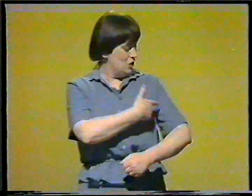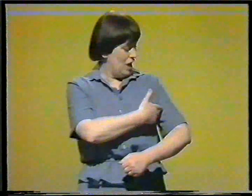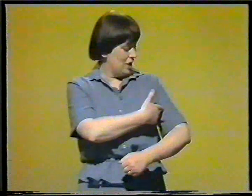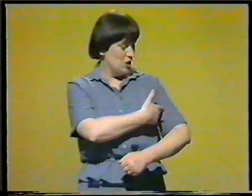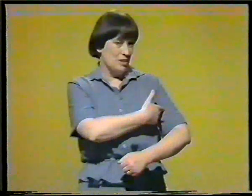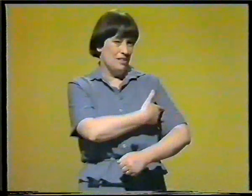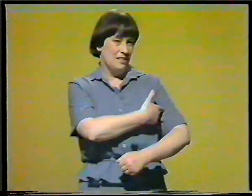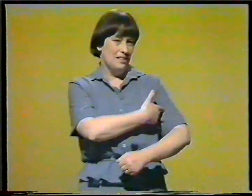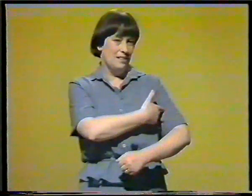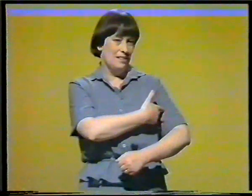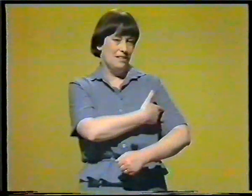Injection.